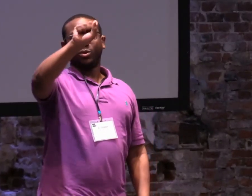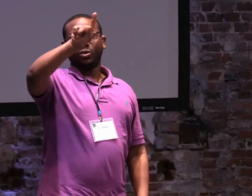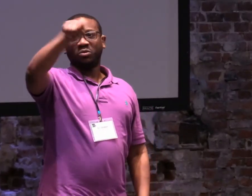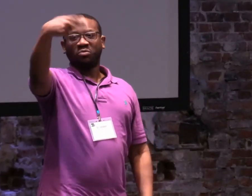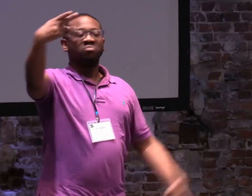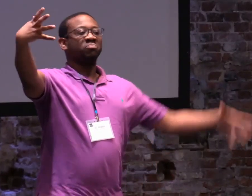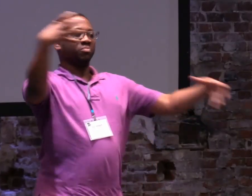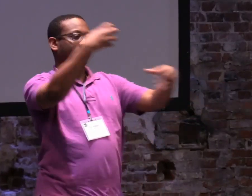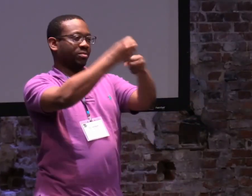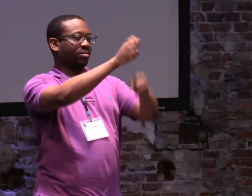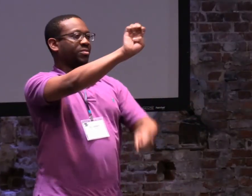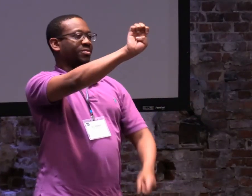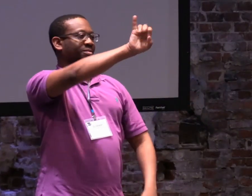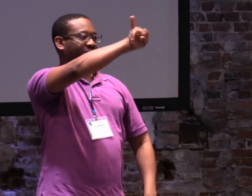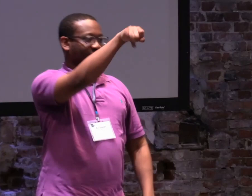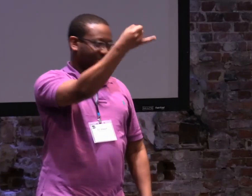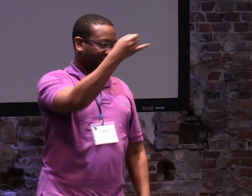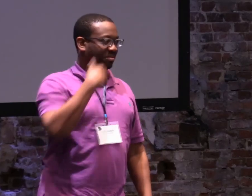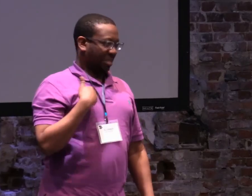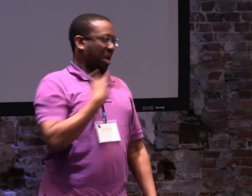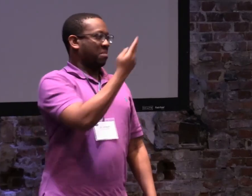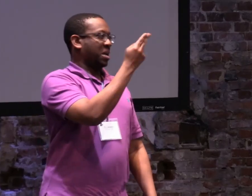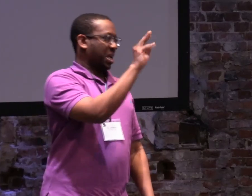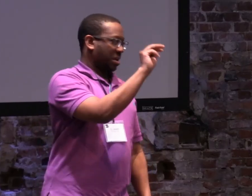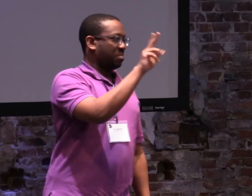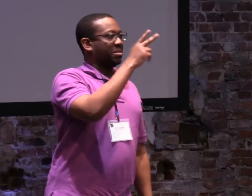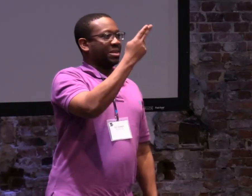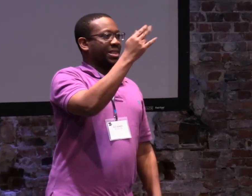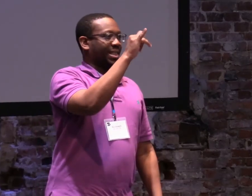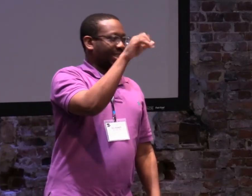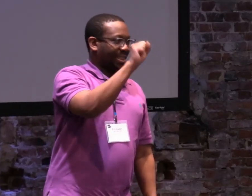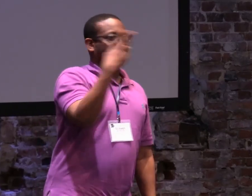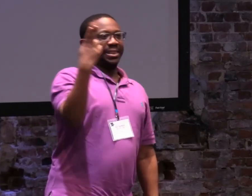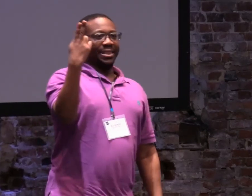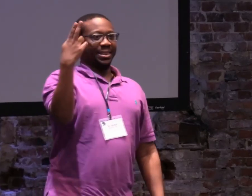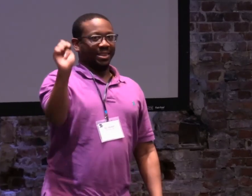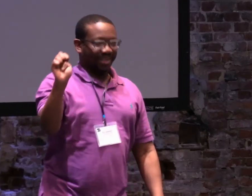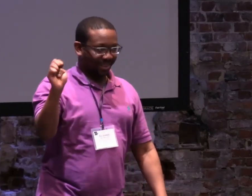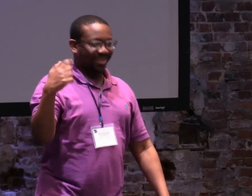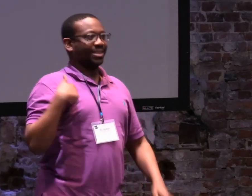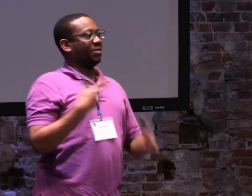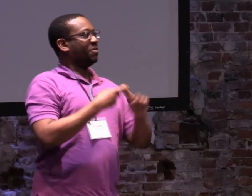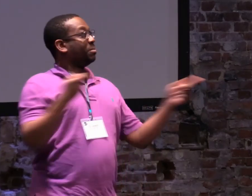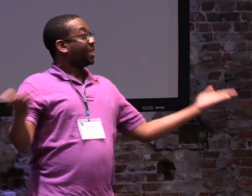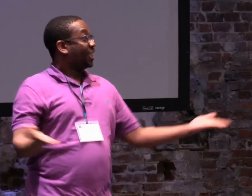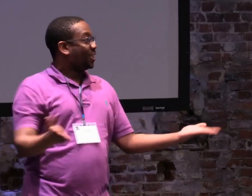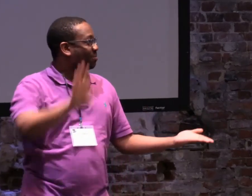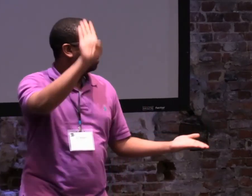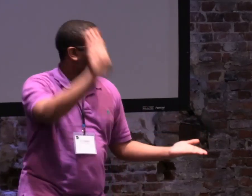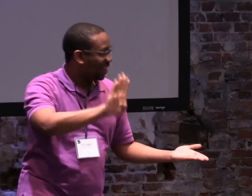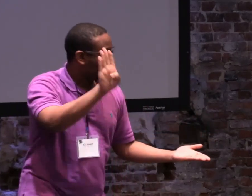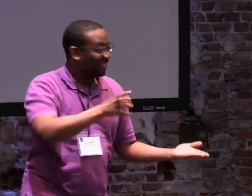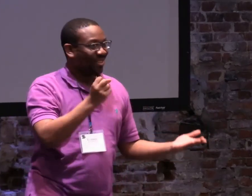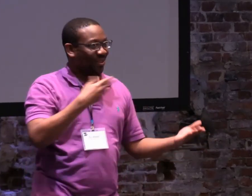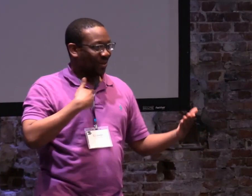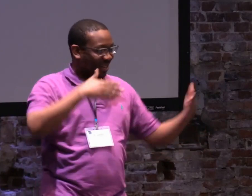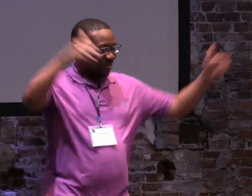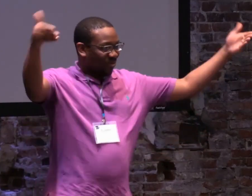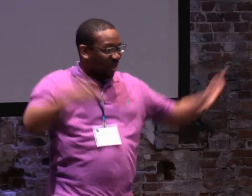Albert Joseph. You can call me EJ. My pronouns are he, him, his, and I'm local. I'm from